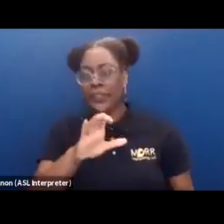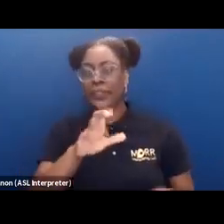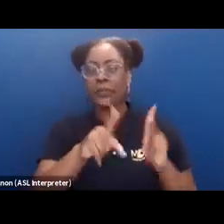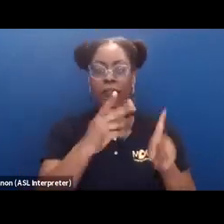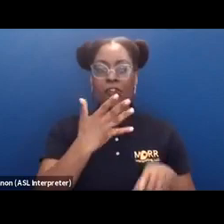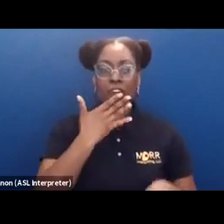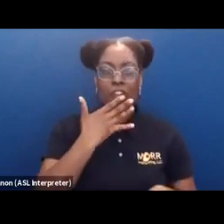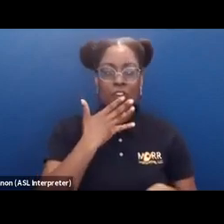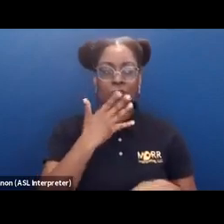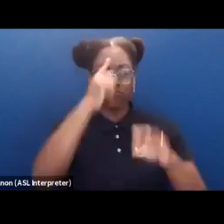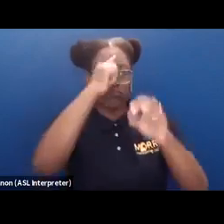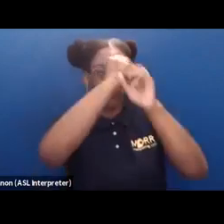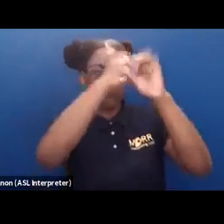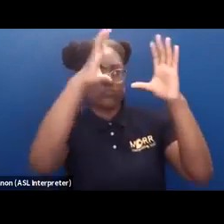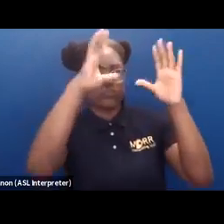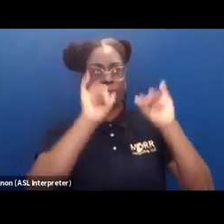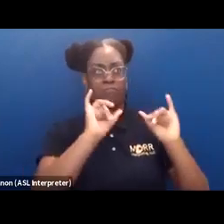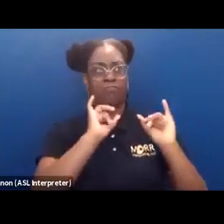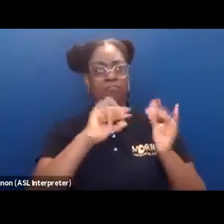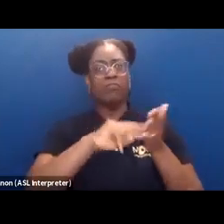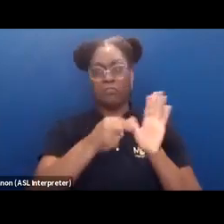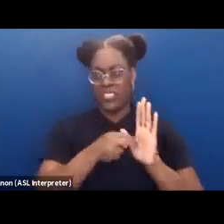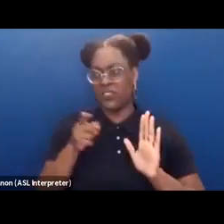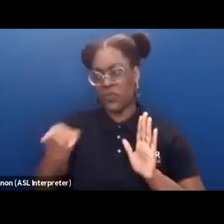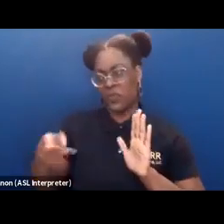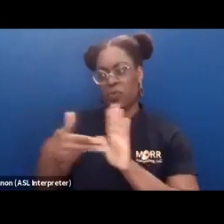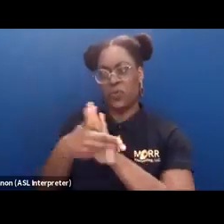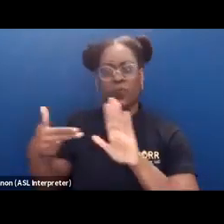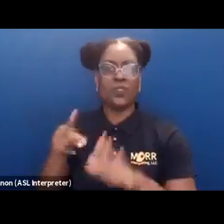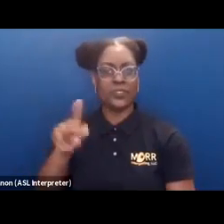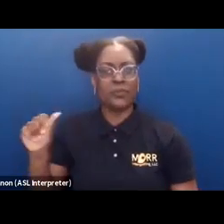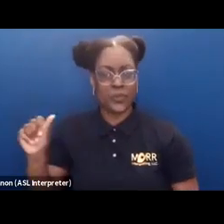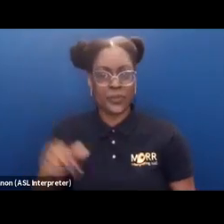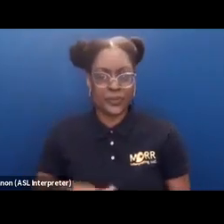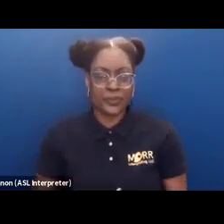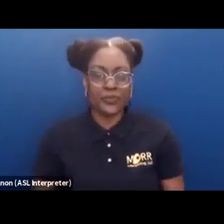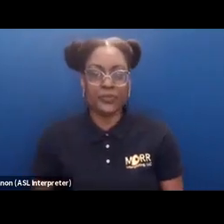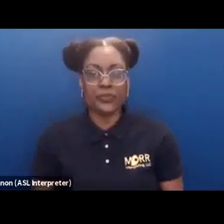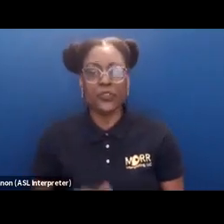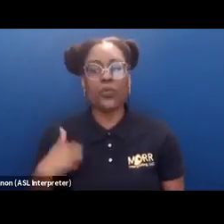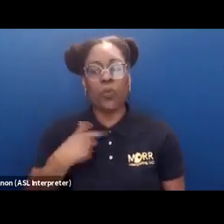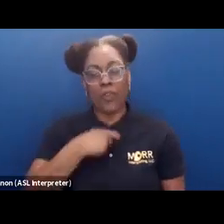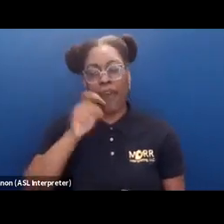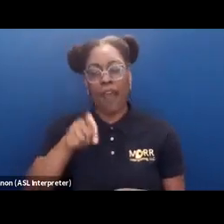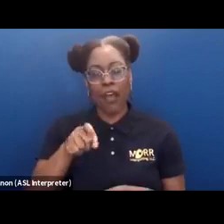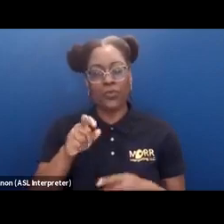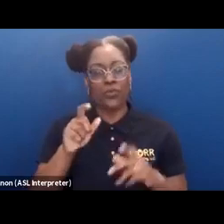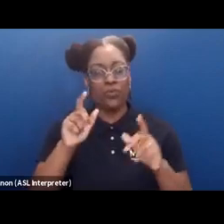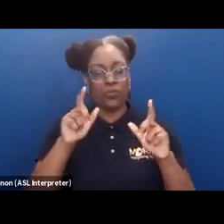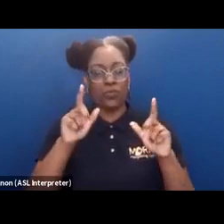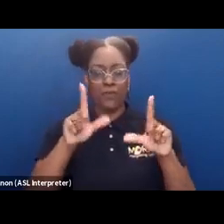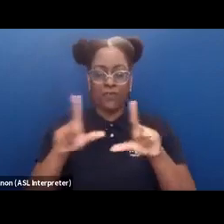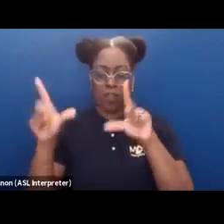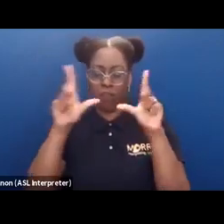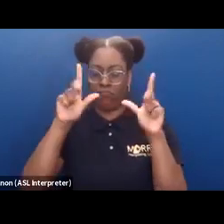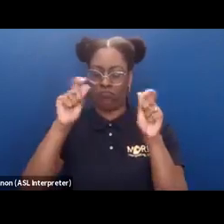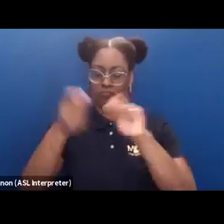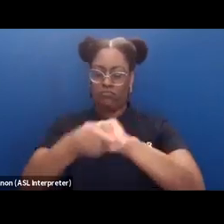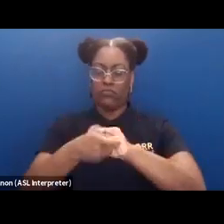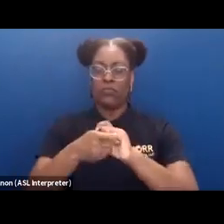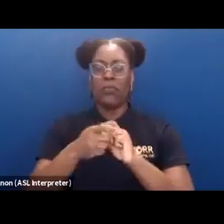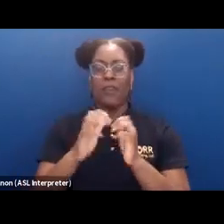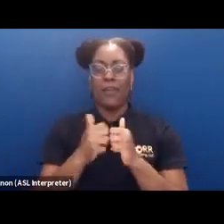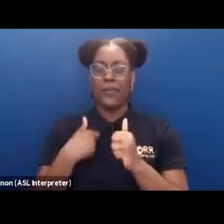disability is like we have to have an understanding or a way of figuring out how to keep both disability and